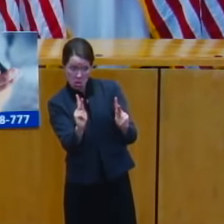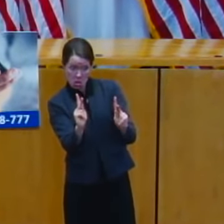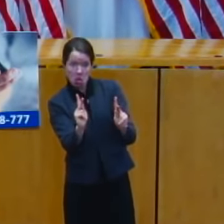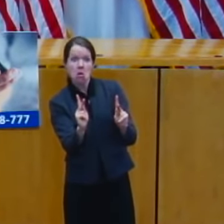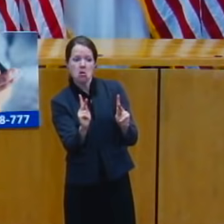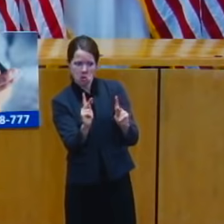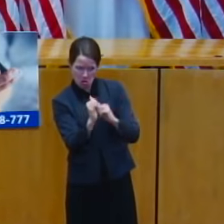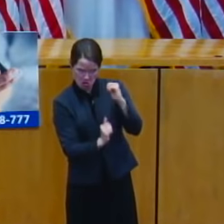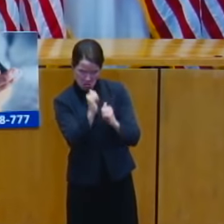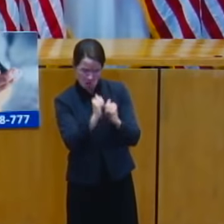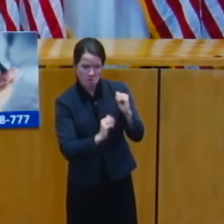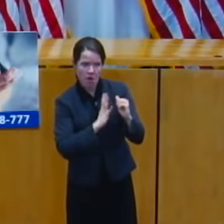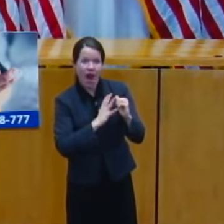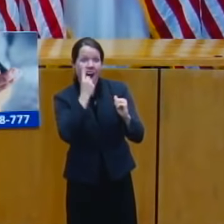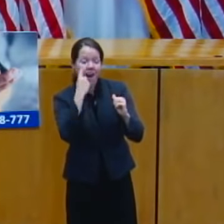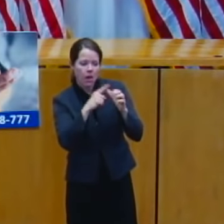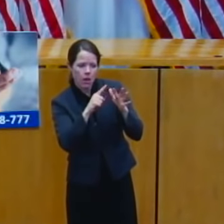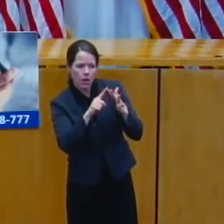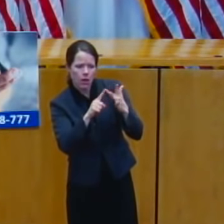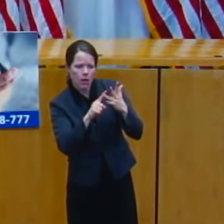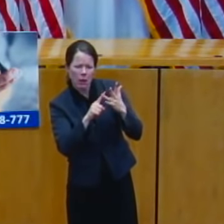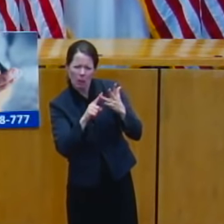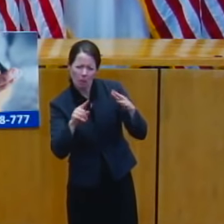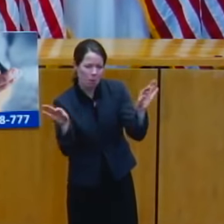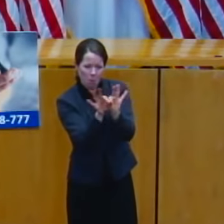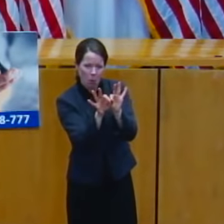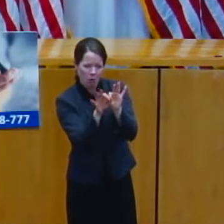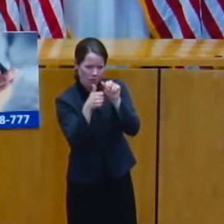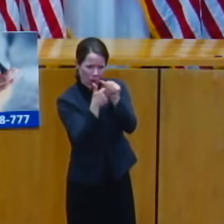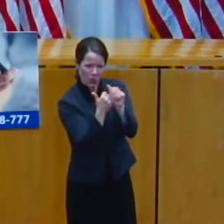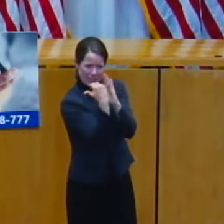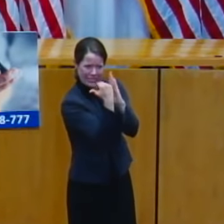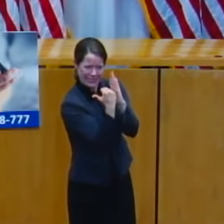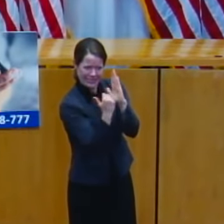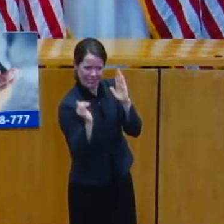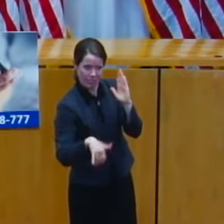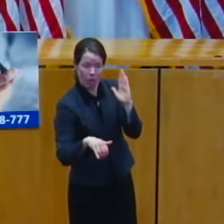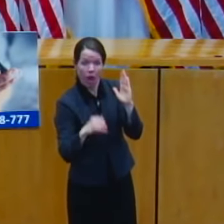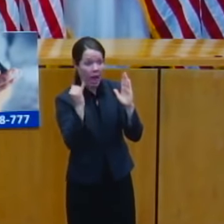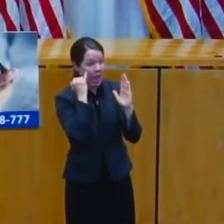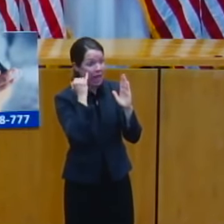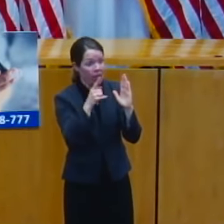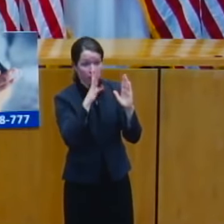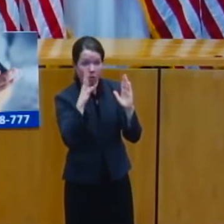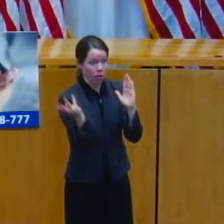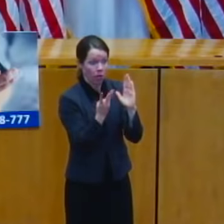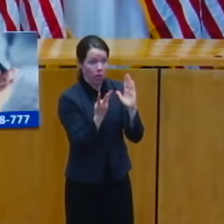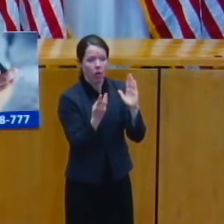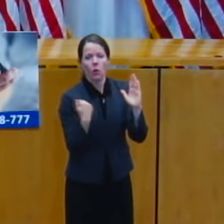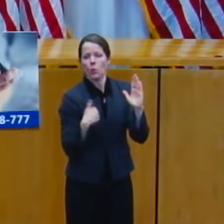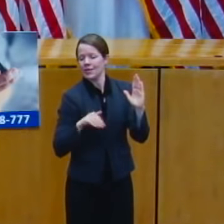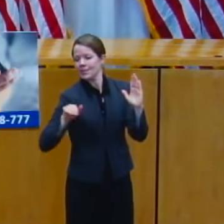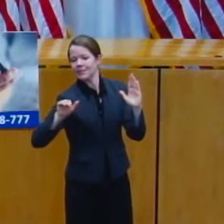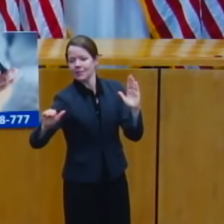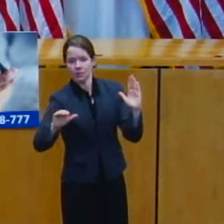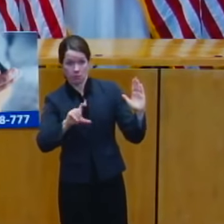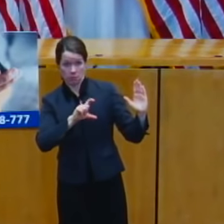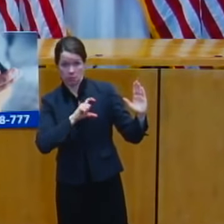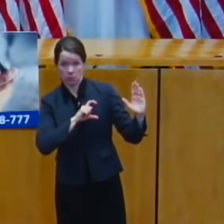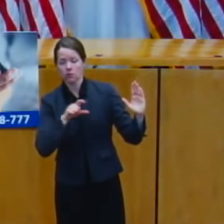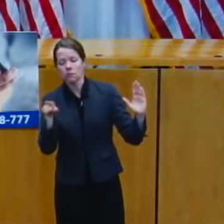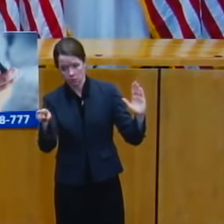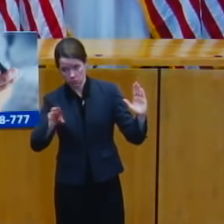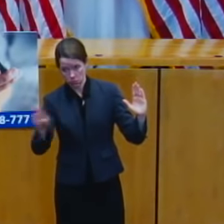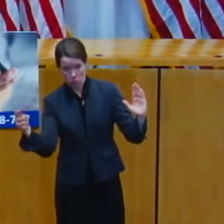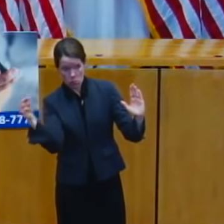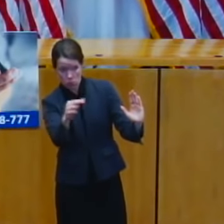those guidelines ourselves and also talk to our colleagues in local government and said that if they would need our assistance in enforcing guidelines, then we would